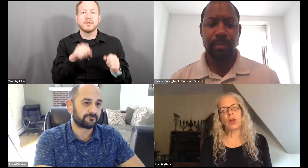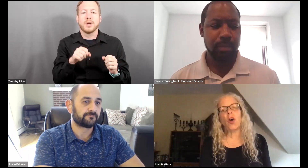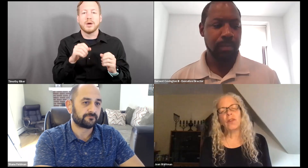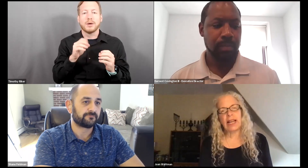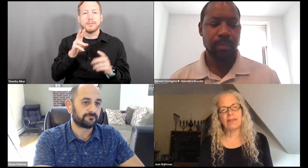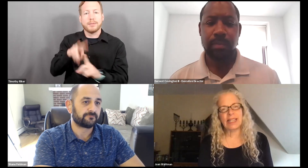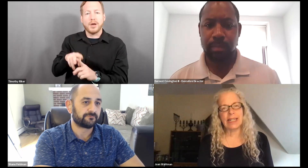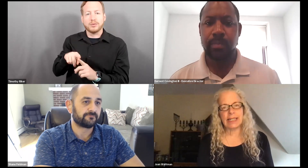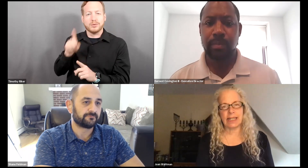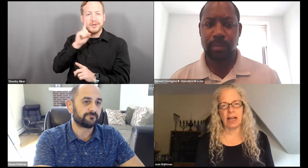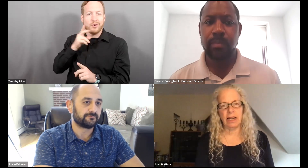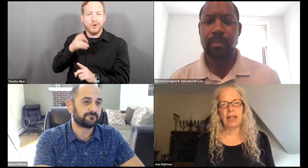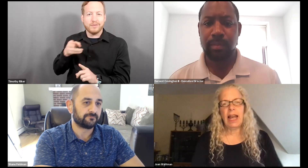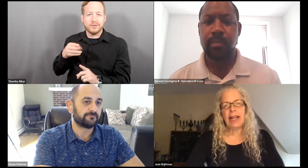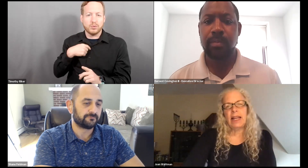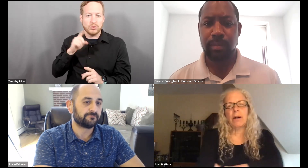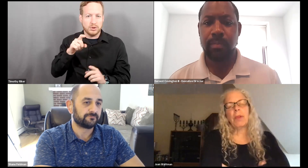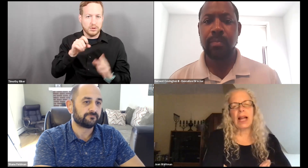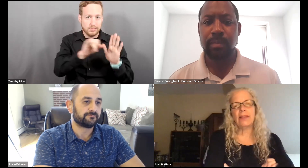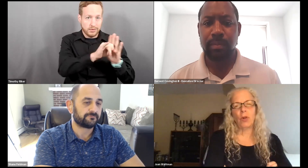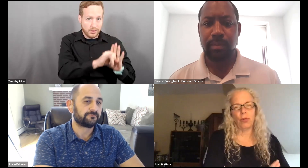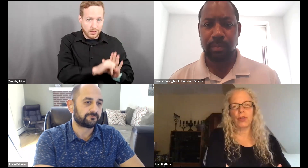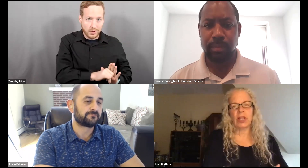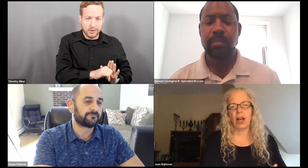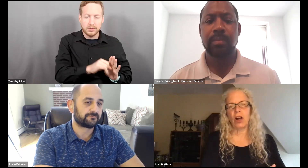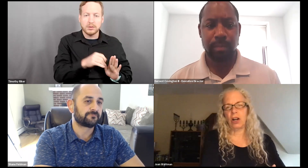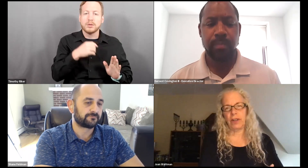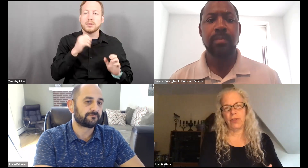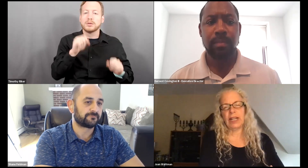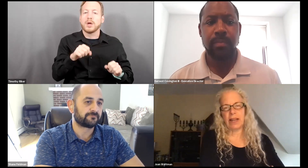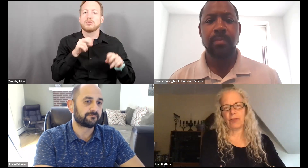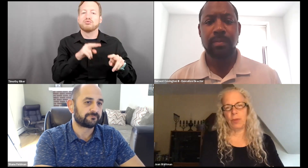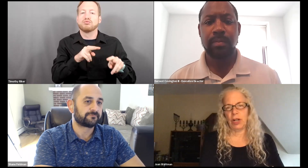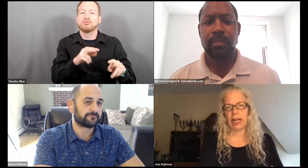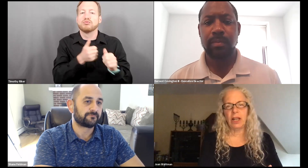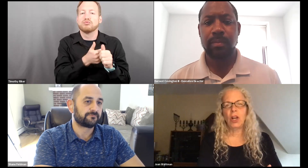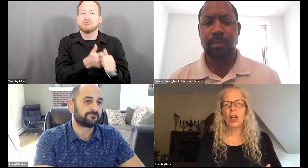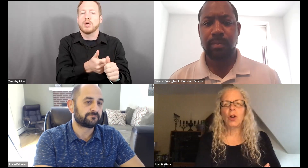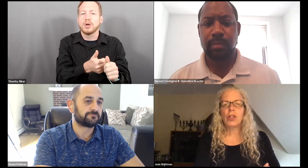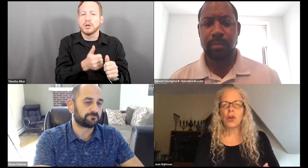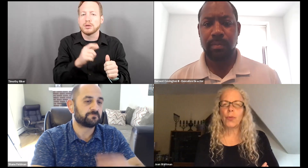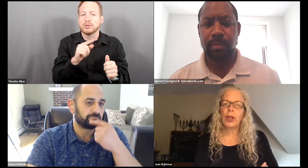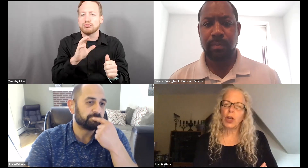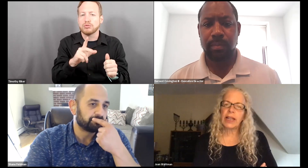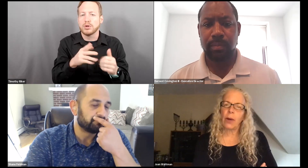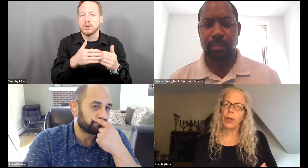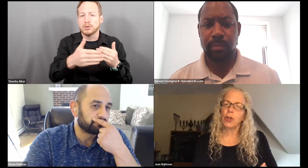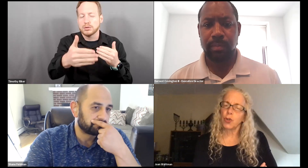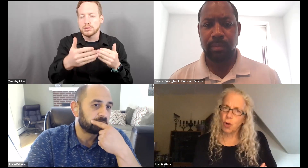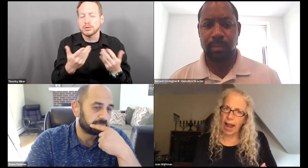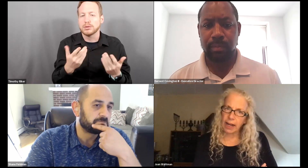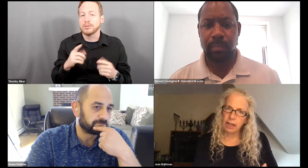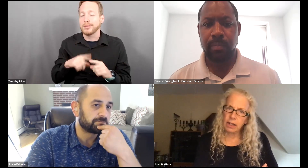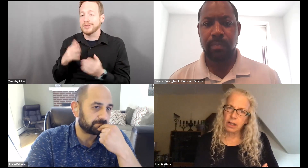that we already have statistics on, and then apply those to the hard of hearing and deaf community. So if we look at that, we